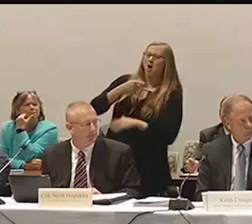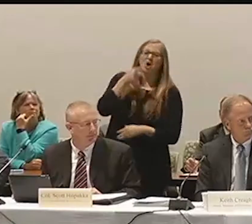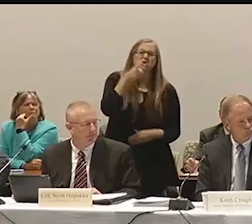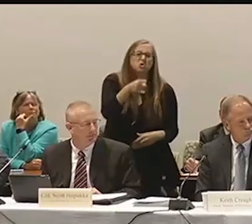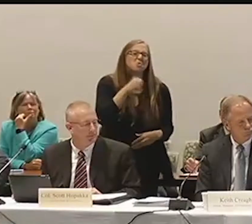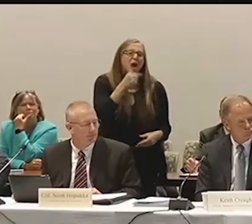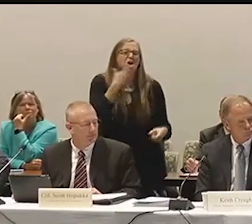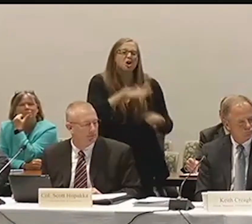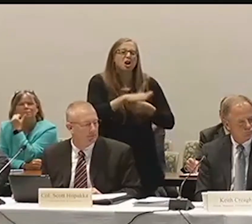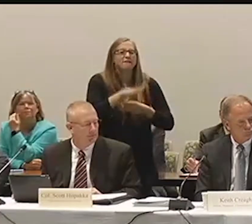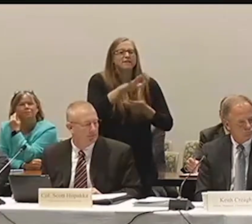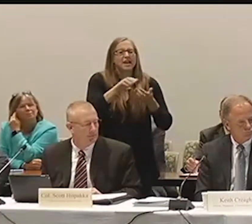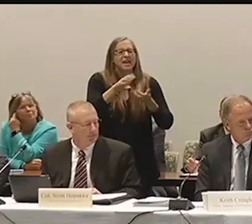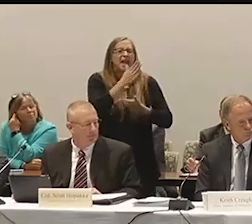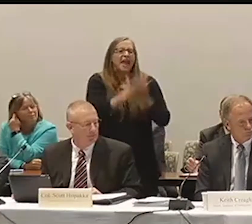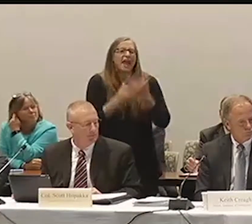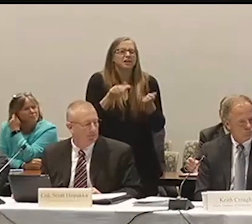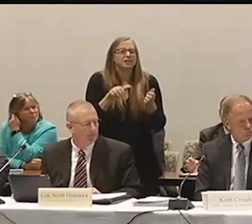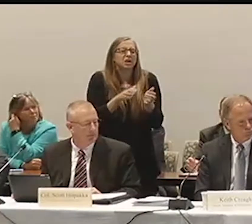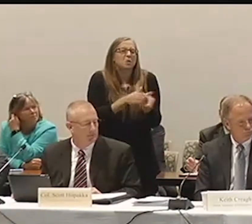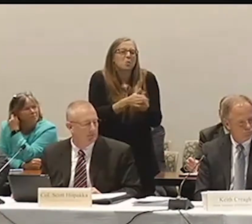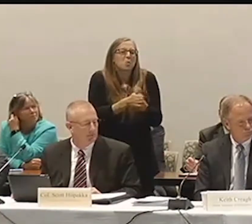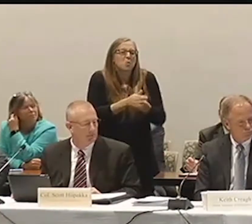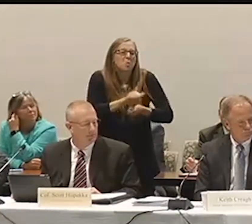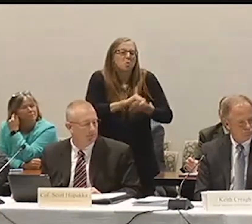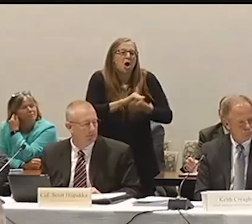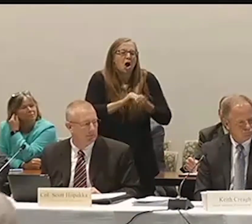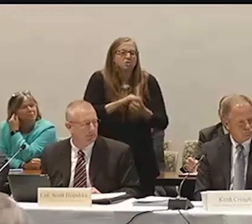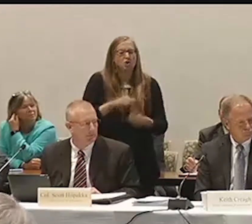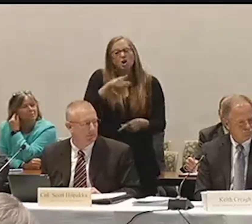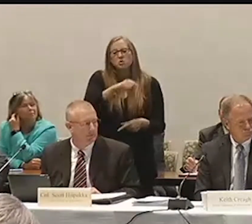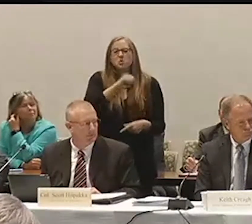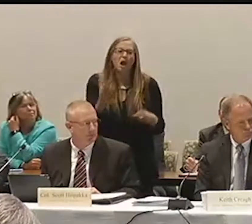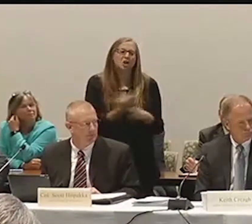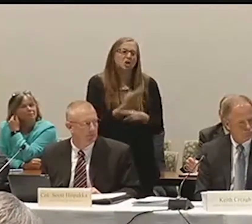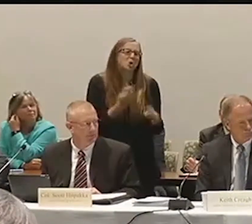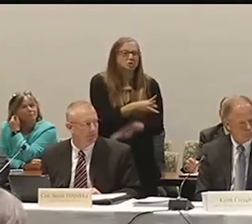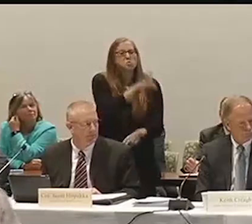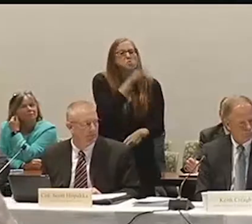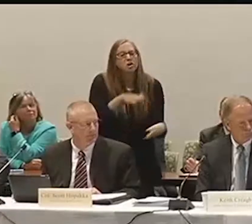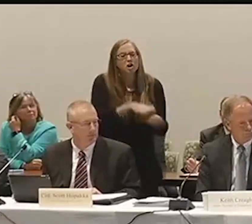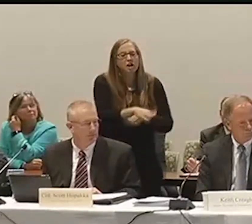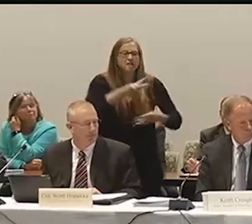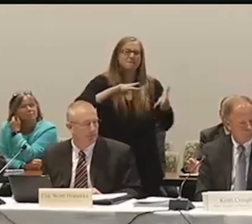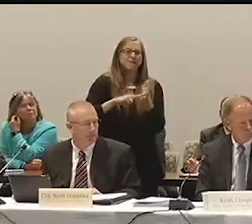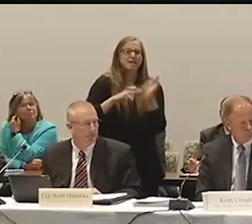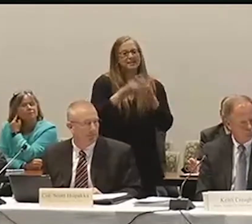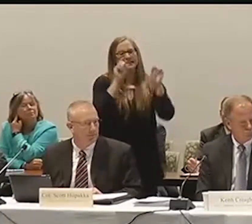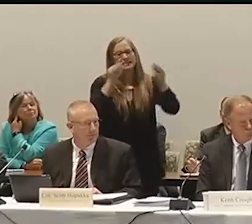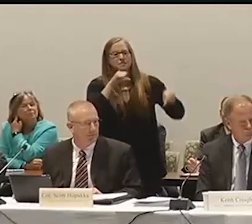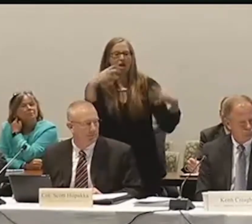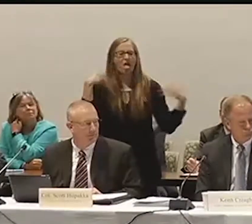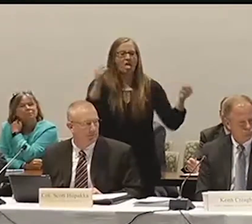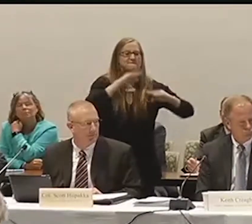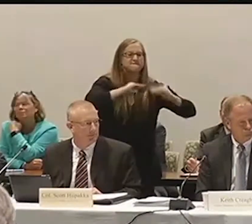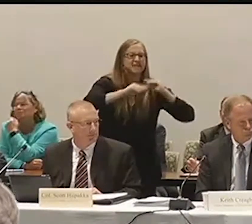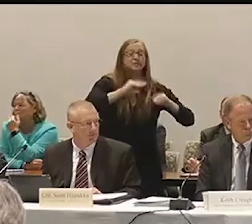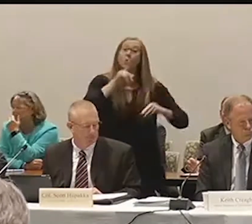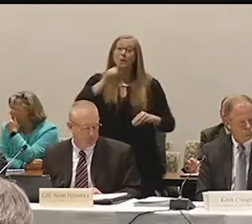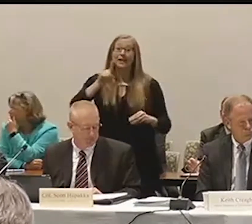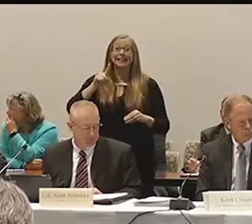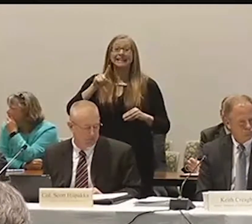you're not using enough water and it's the system's not healing. So as much as we can minimize blame in the messaging, I think really